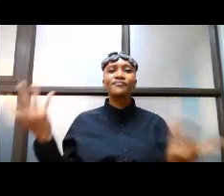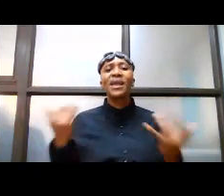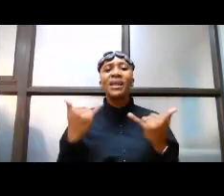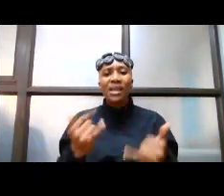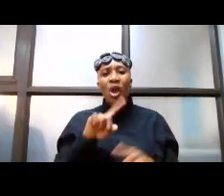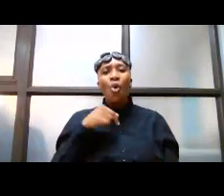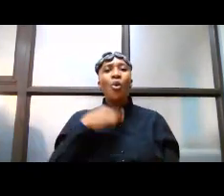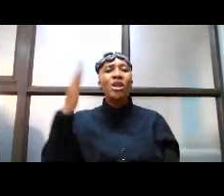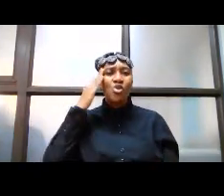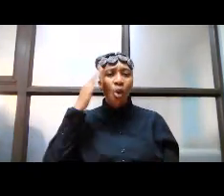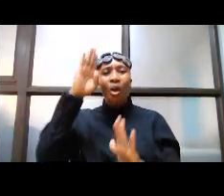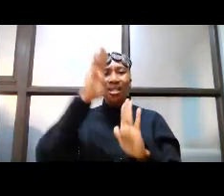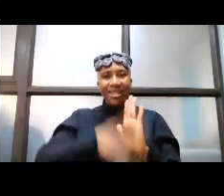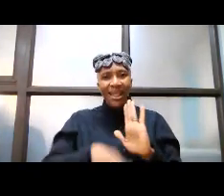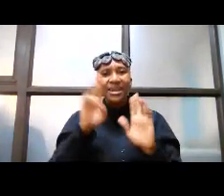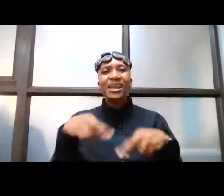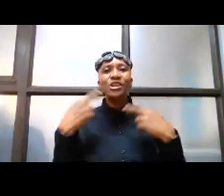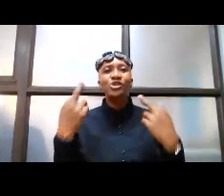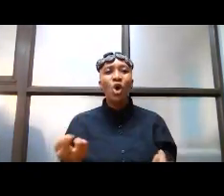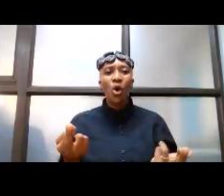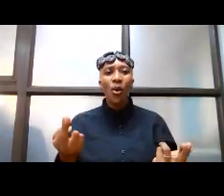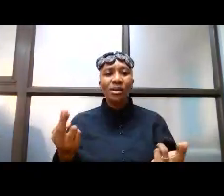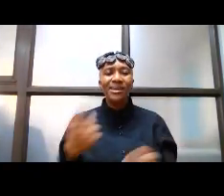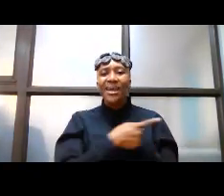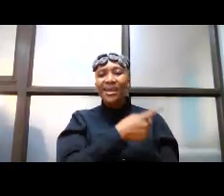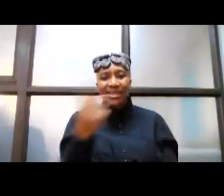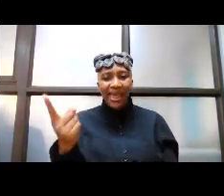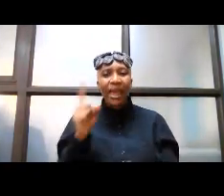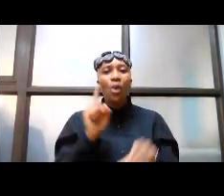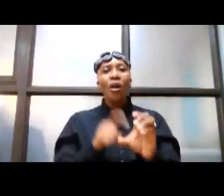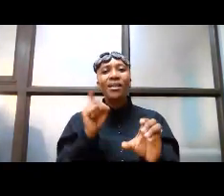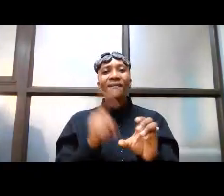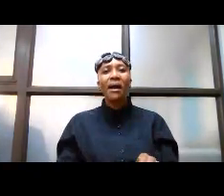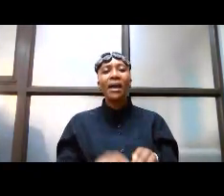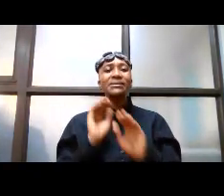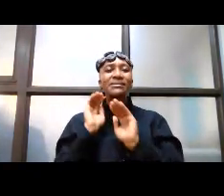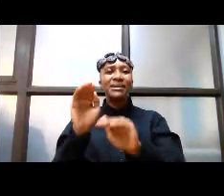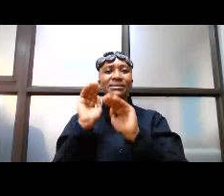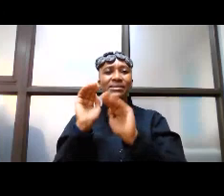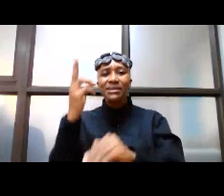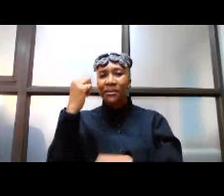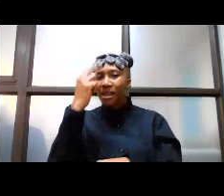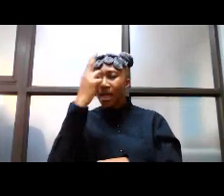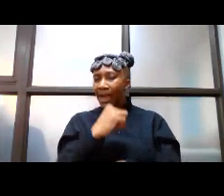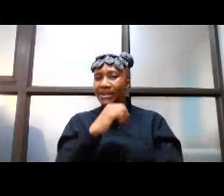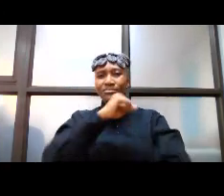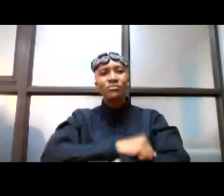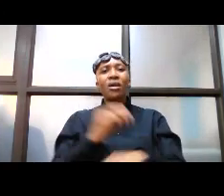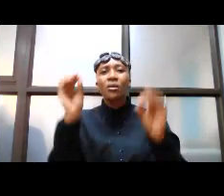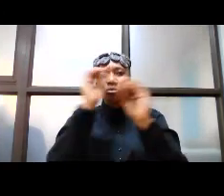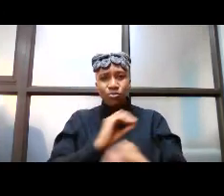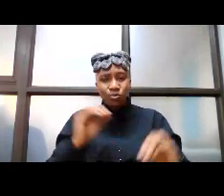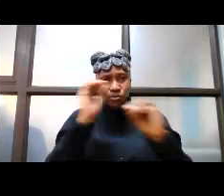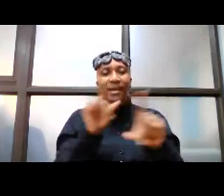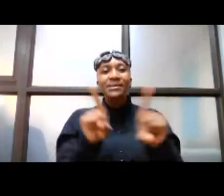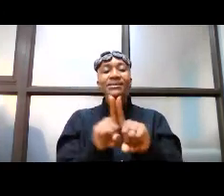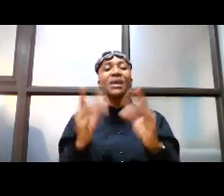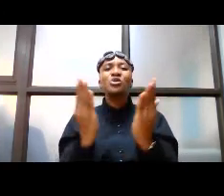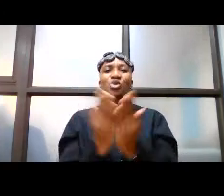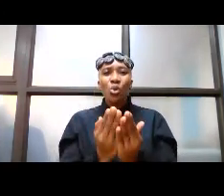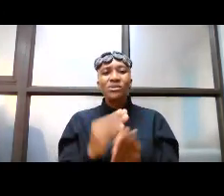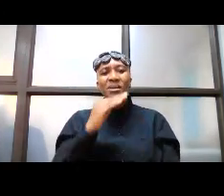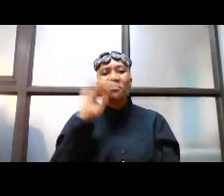they lack resources, they are not well qualified to teach blind learners, and the schools are in some